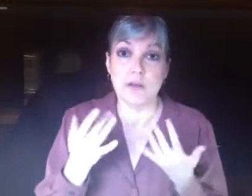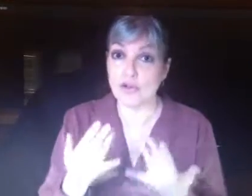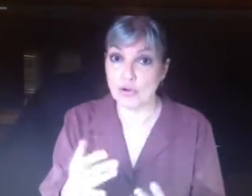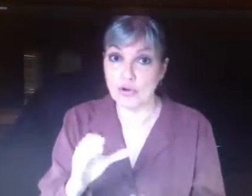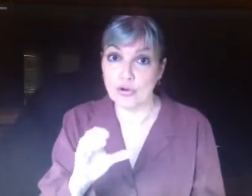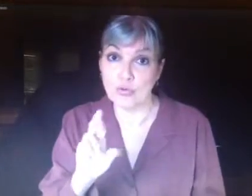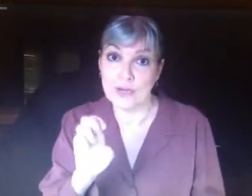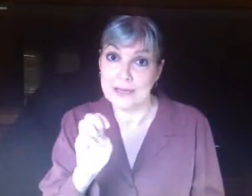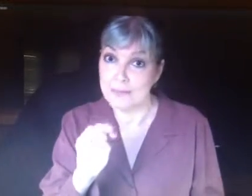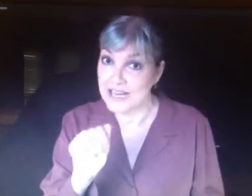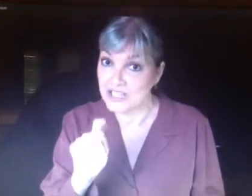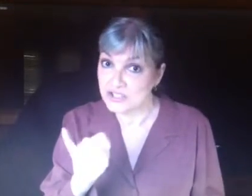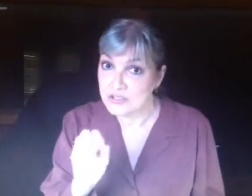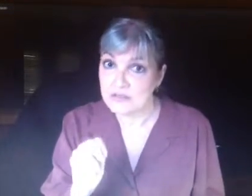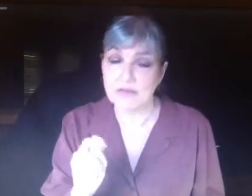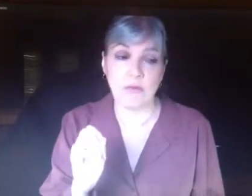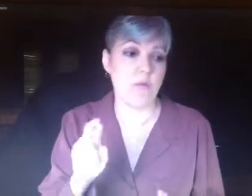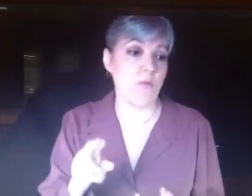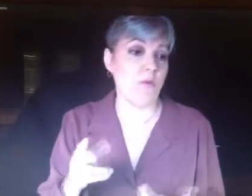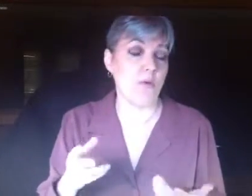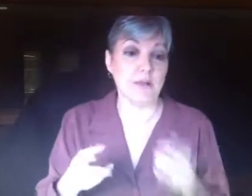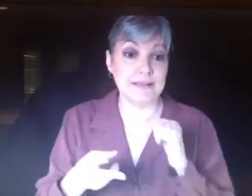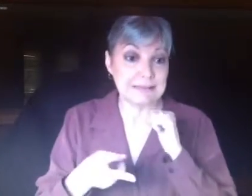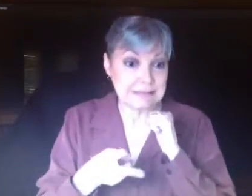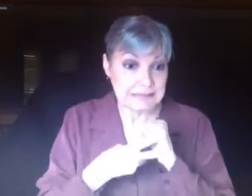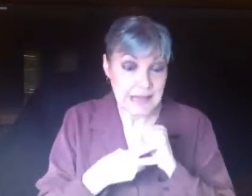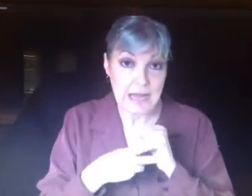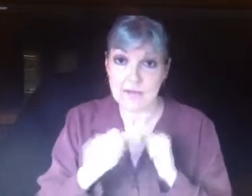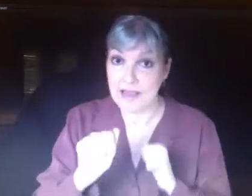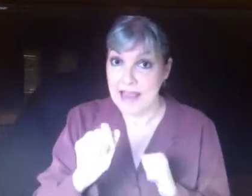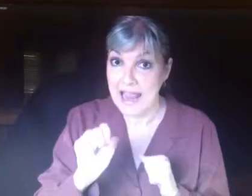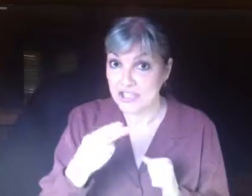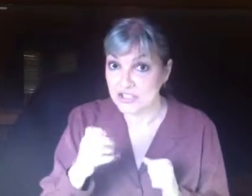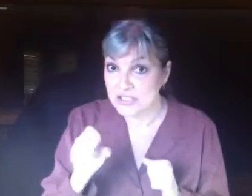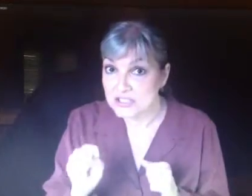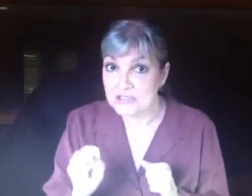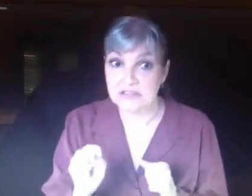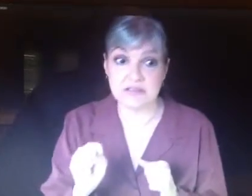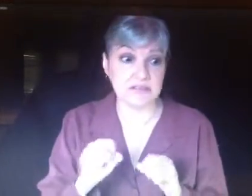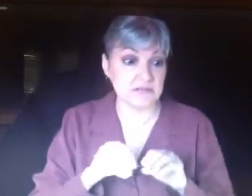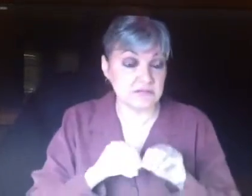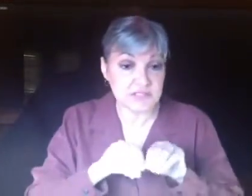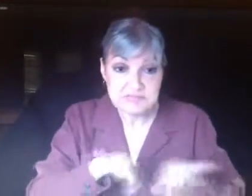Should I bury the animal or should I cremate the animal? Keep